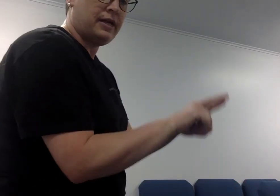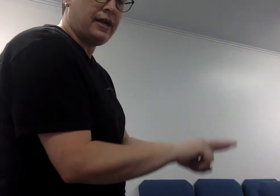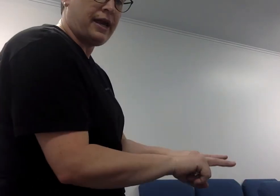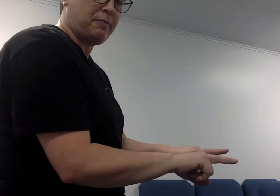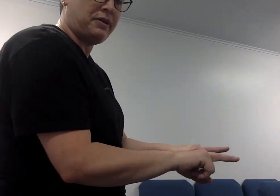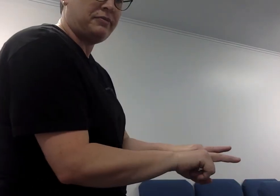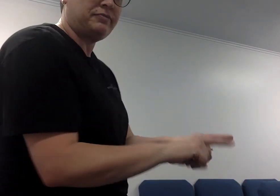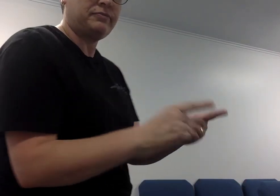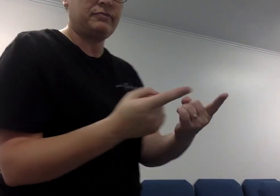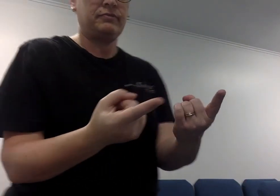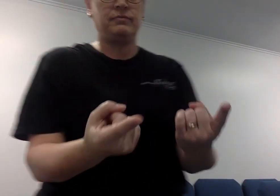Happen.